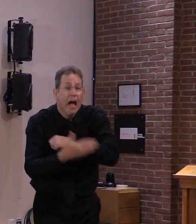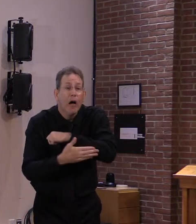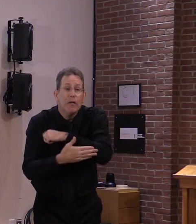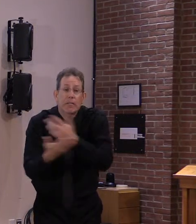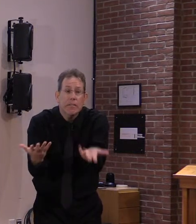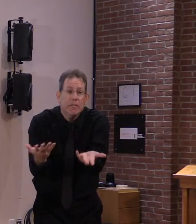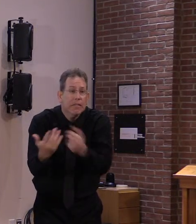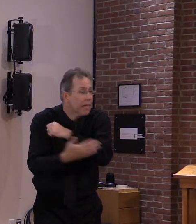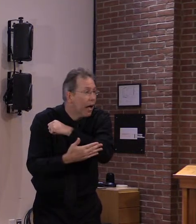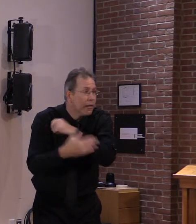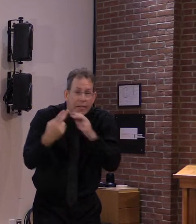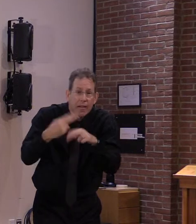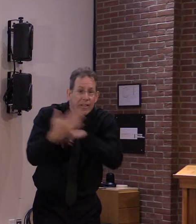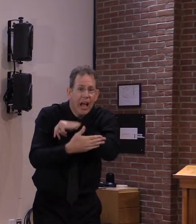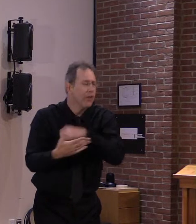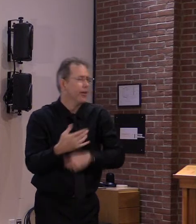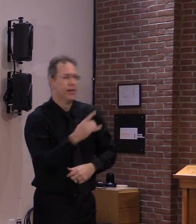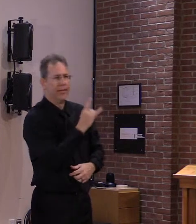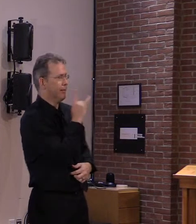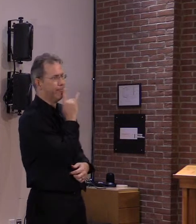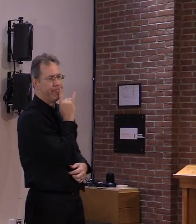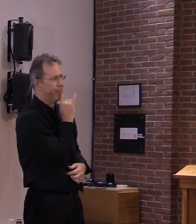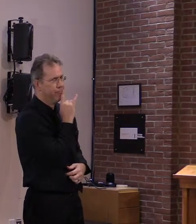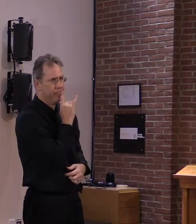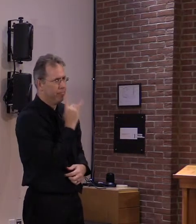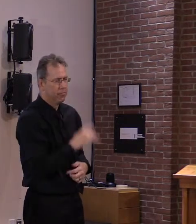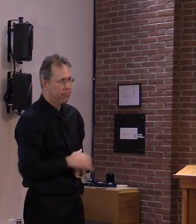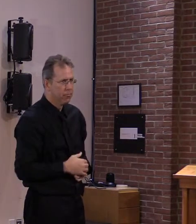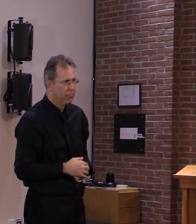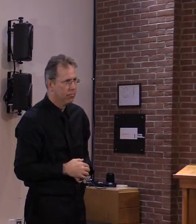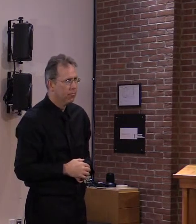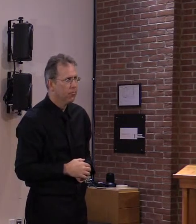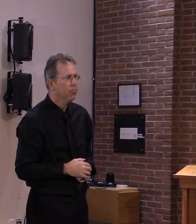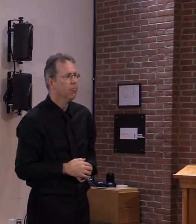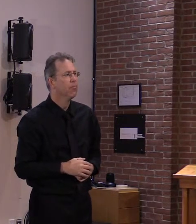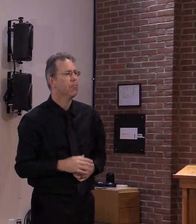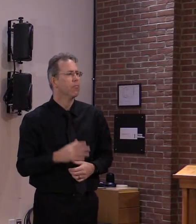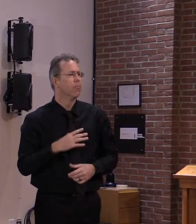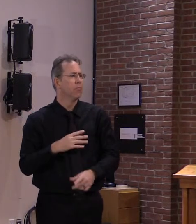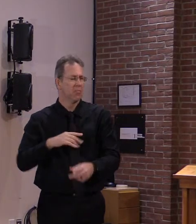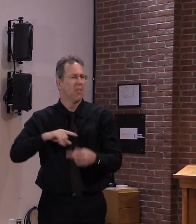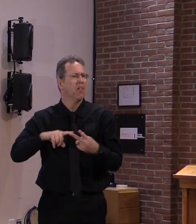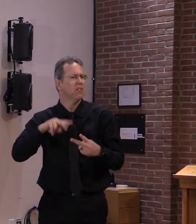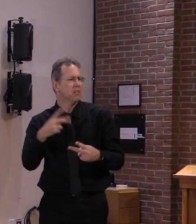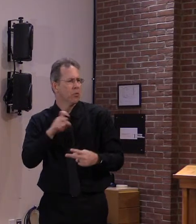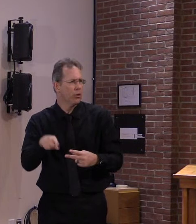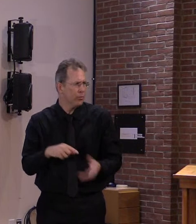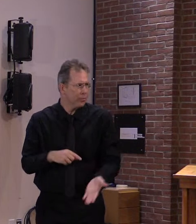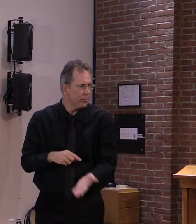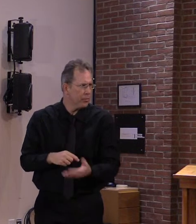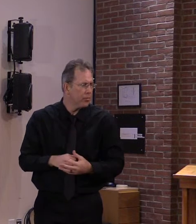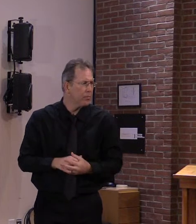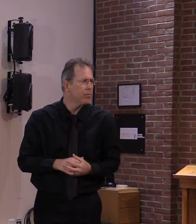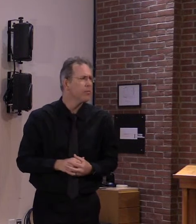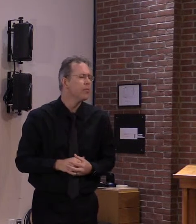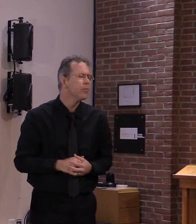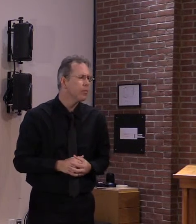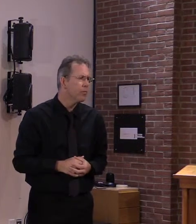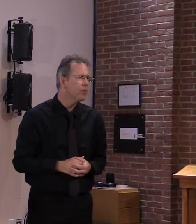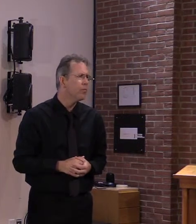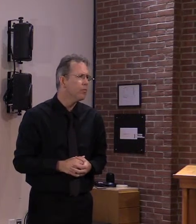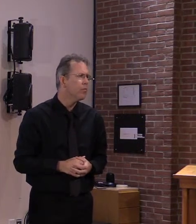I think the lesson that needs to be learned the most is a national lesson. And again, I'm not pointing at one administration or another,